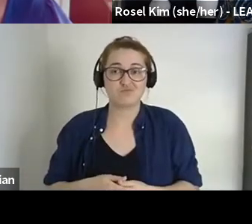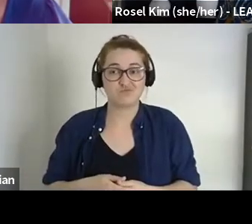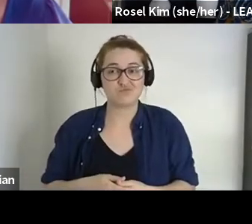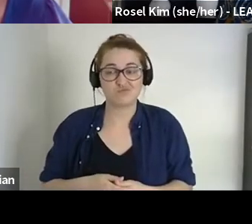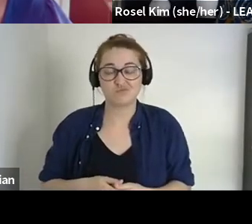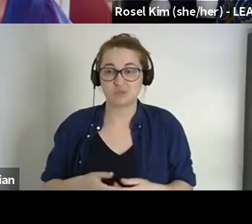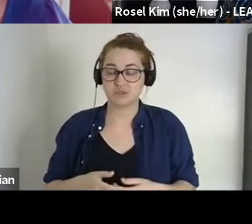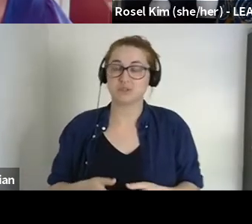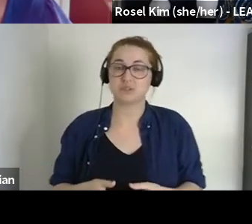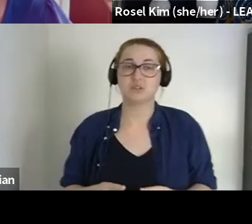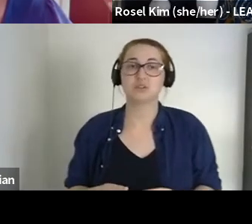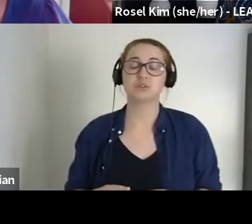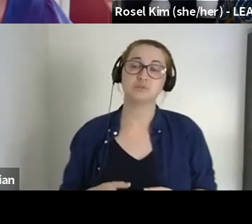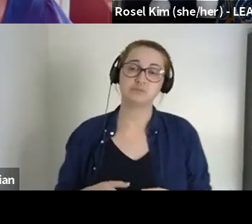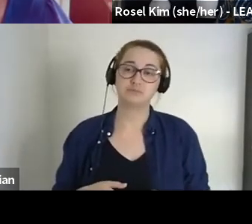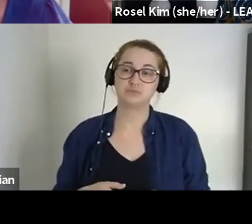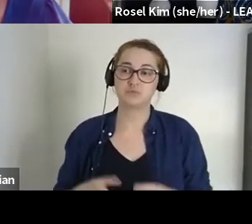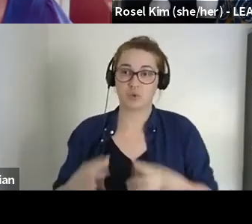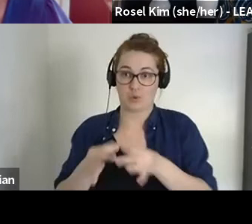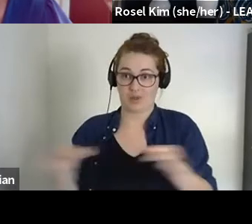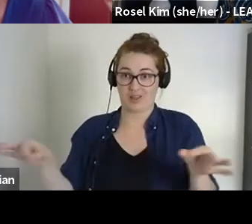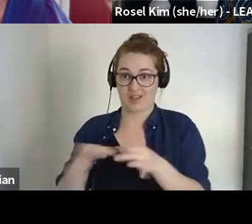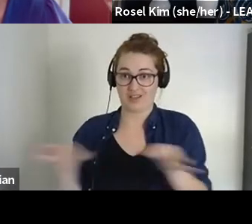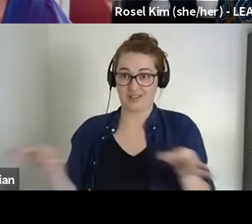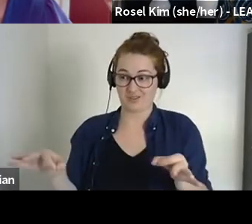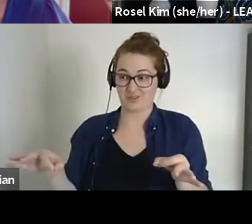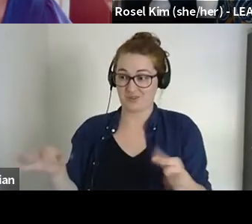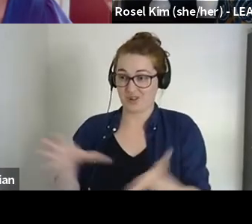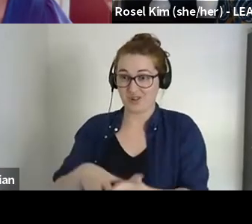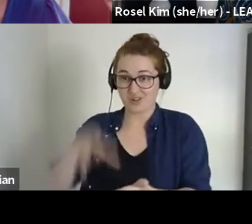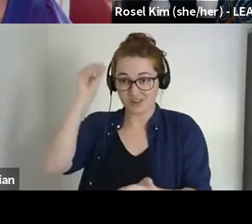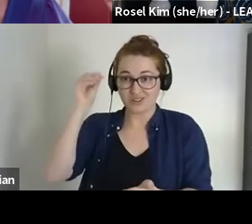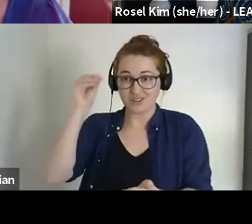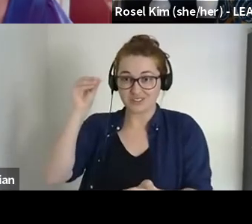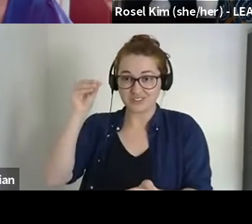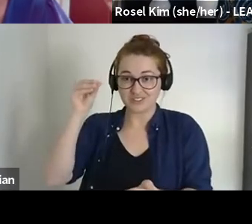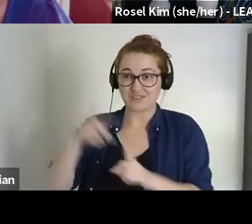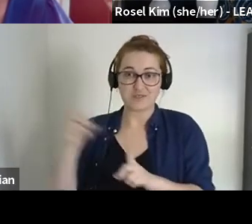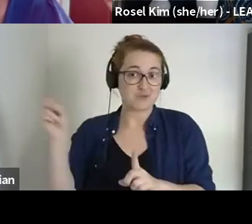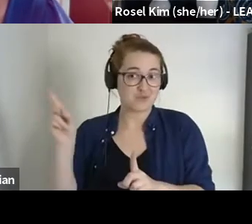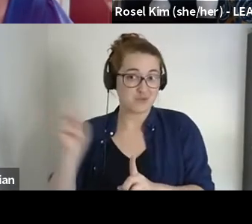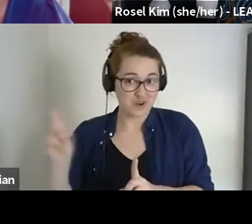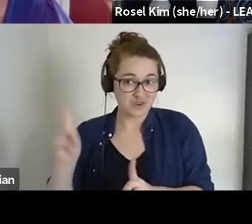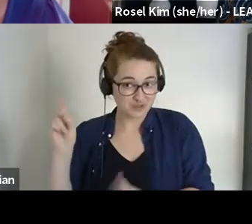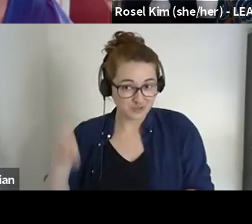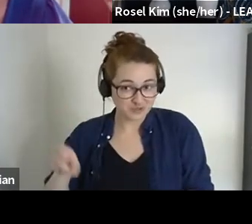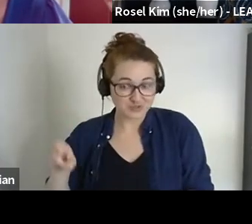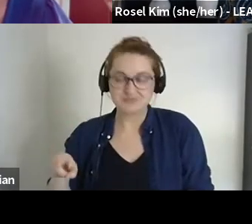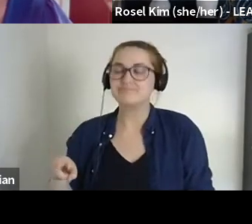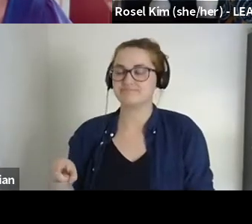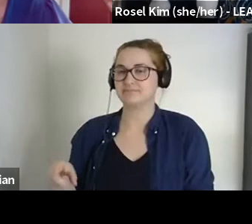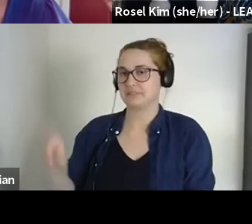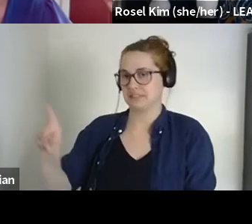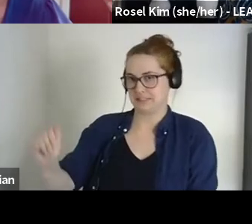critical to take our cue on language from communities of people with disabilities. Some disability